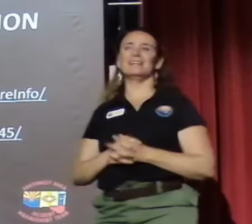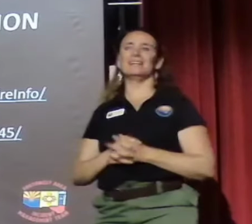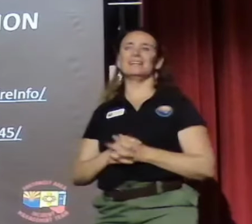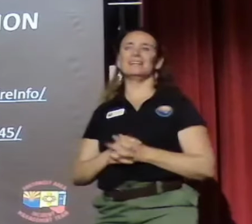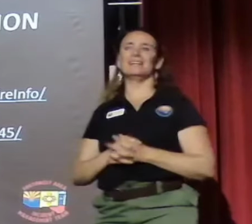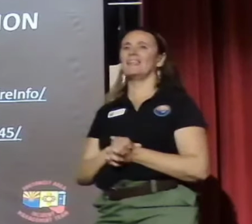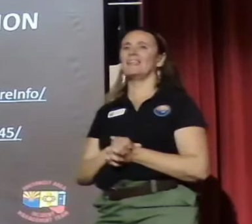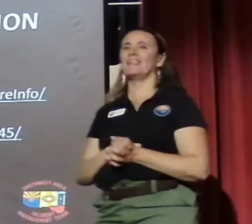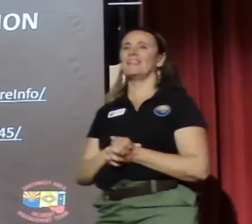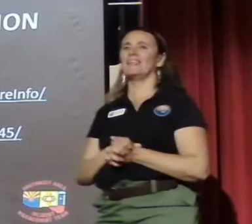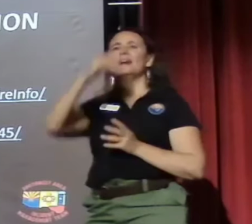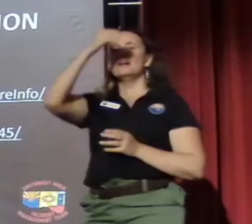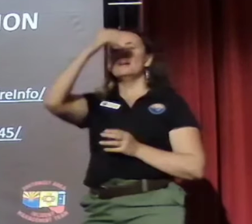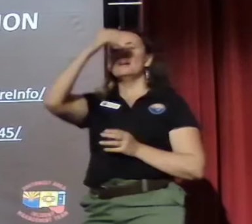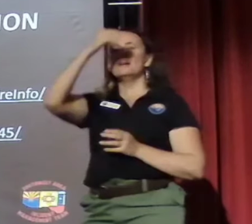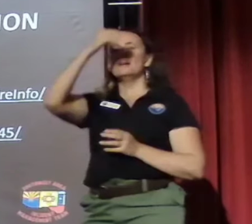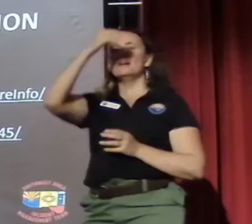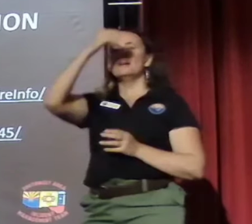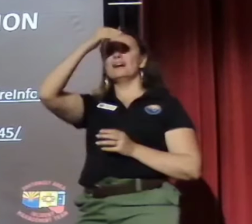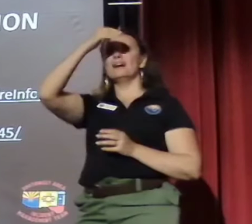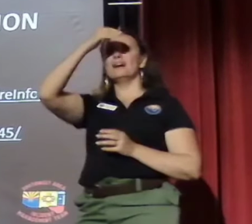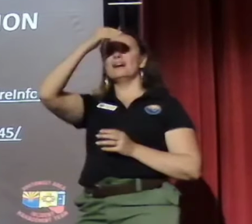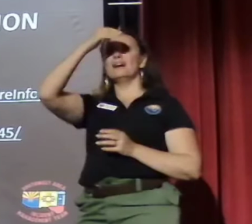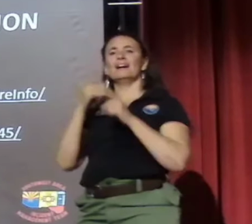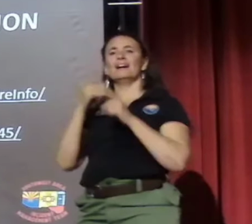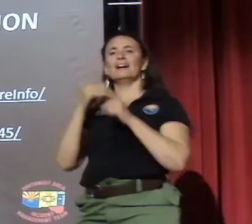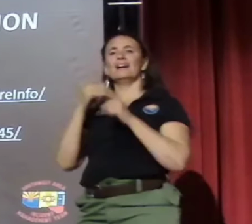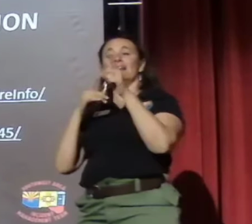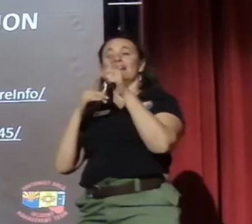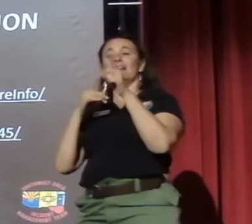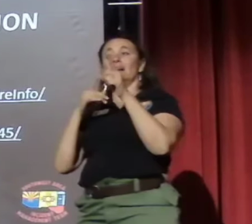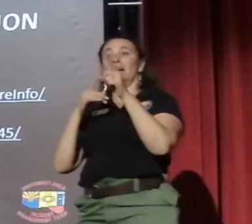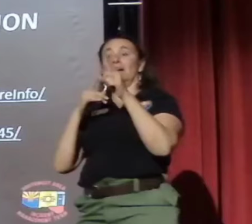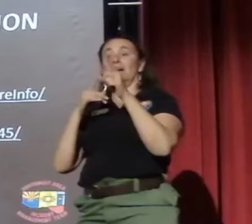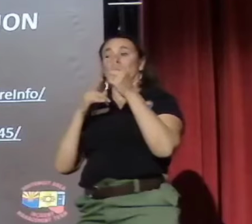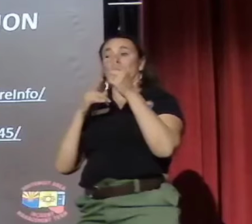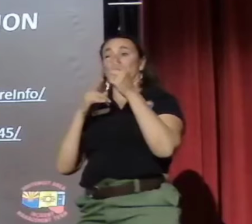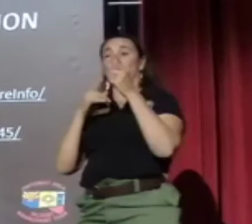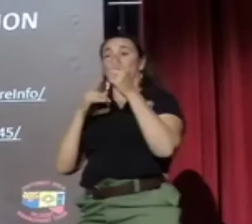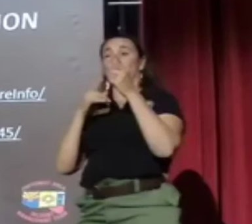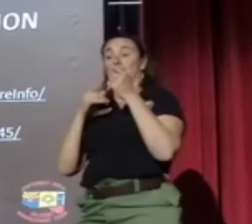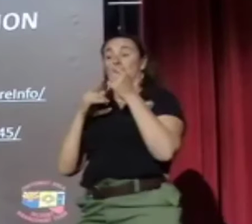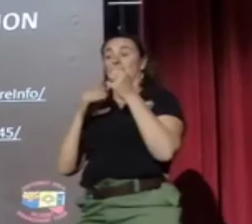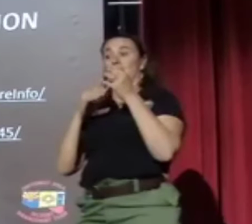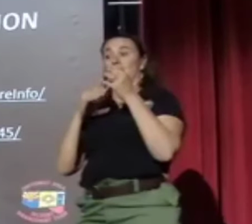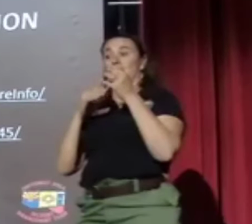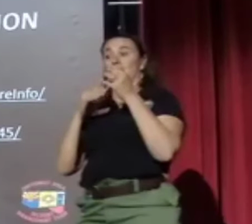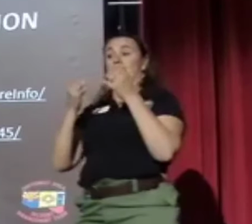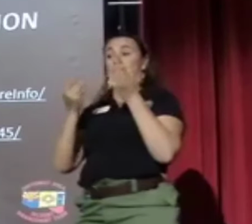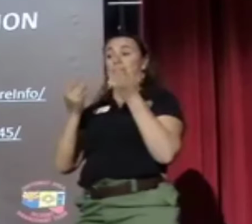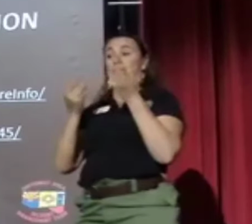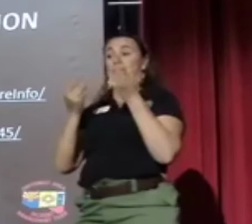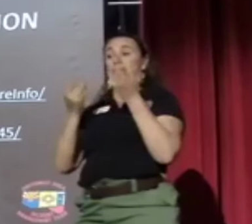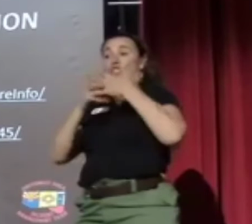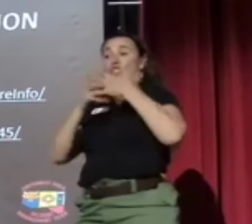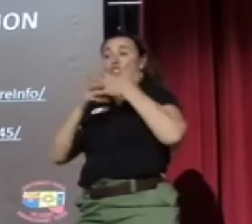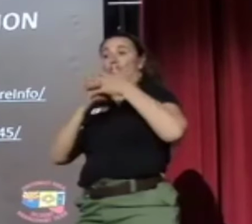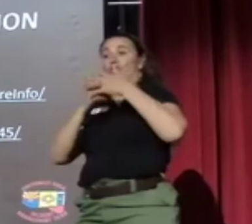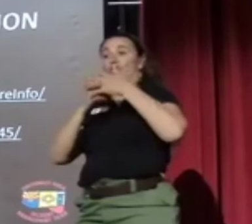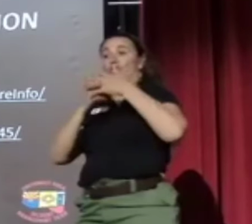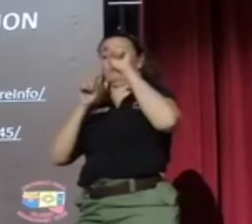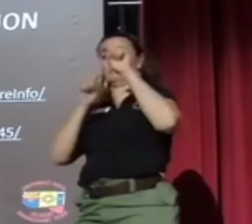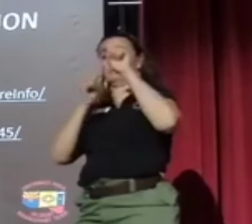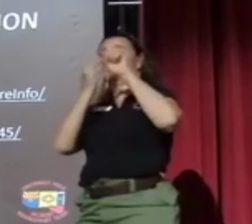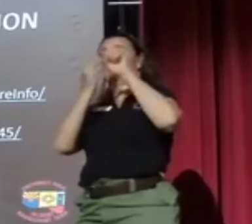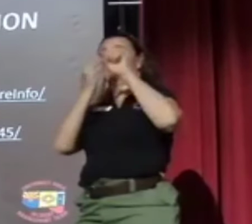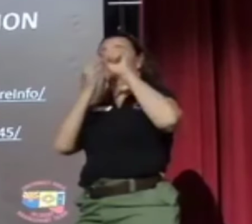Yes, sir, right From where the fire started up to Calf Pen or Nash Point area where